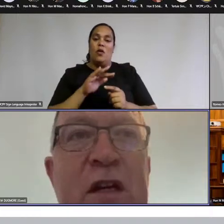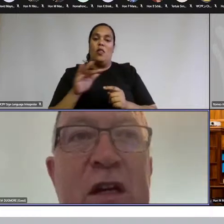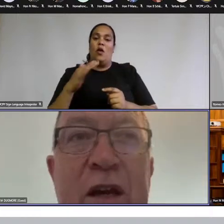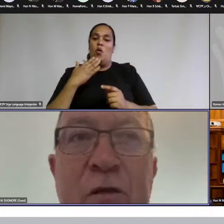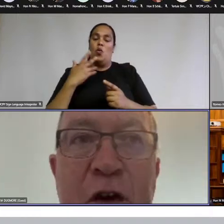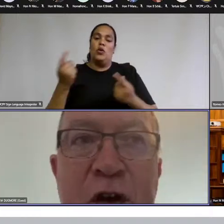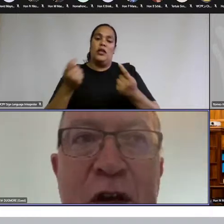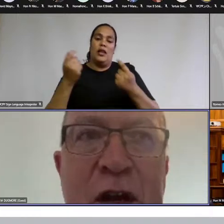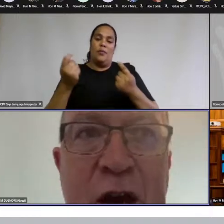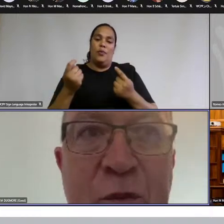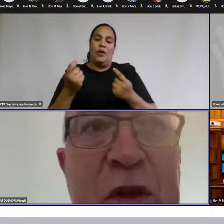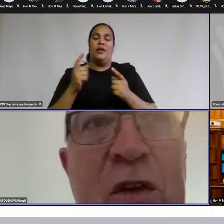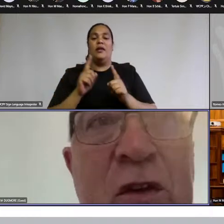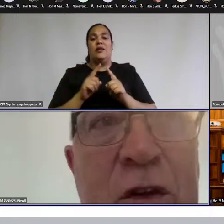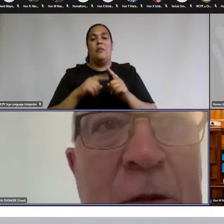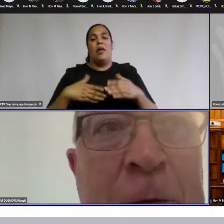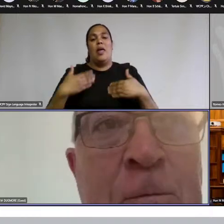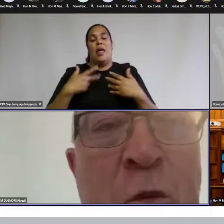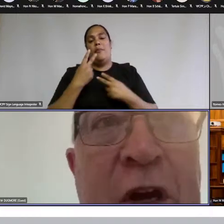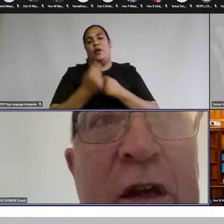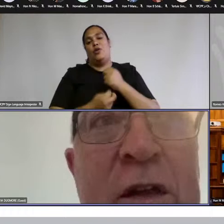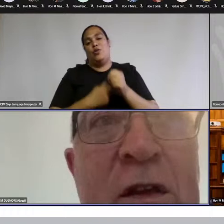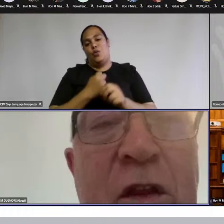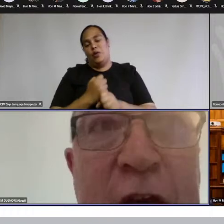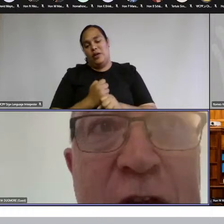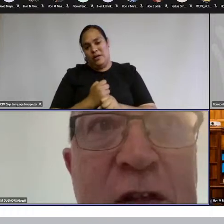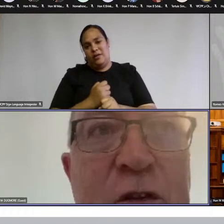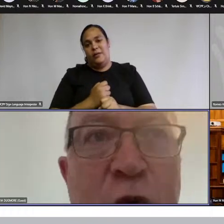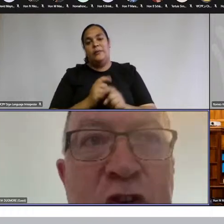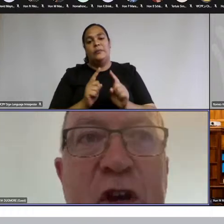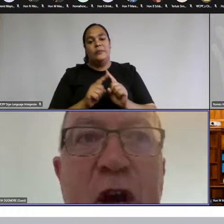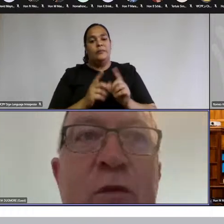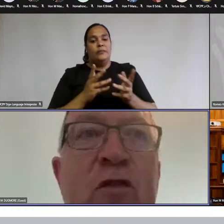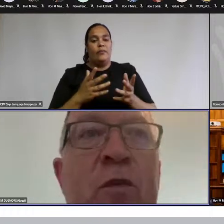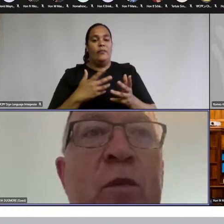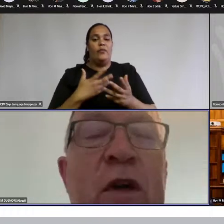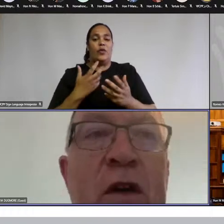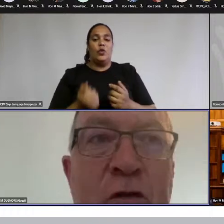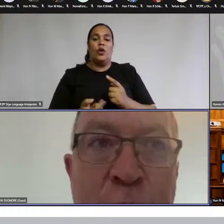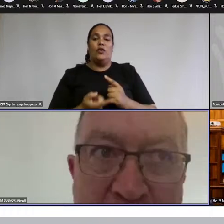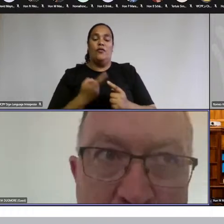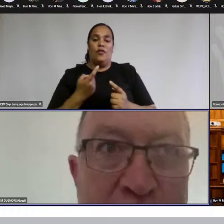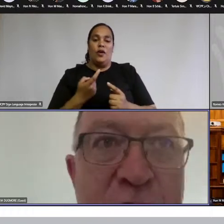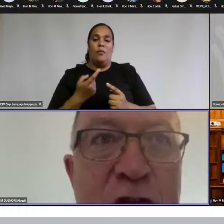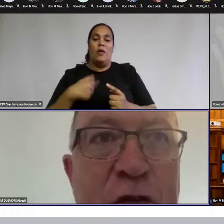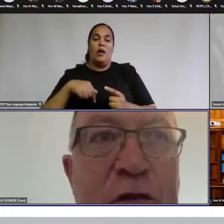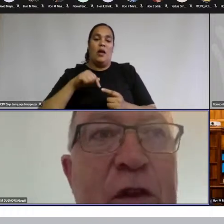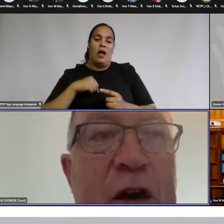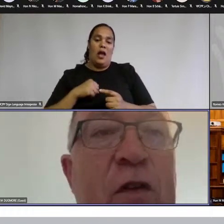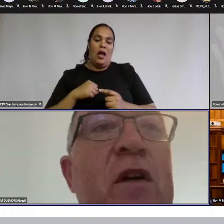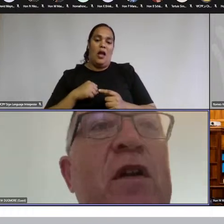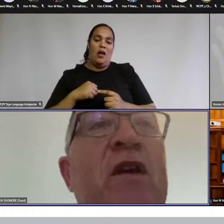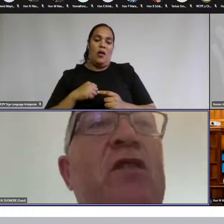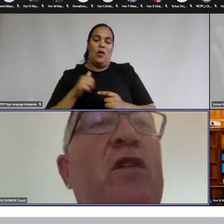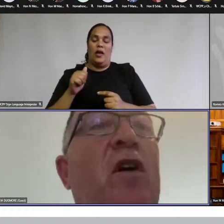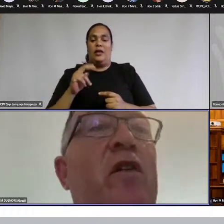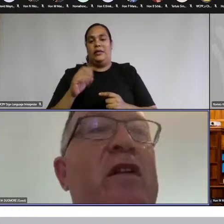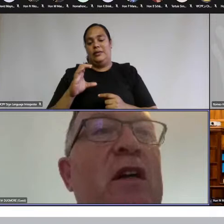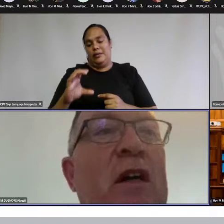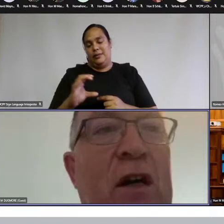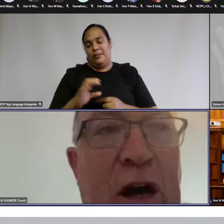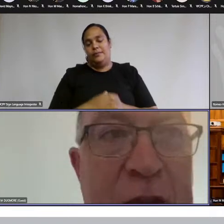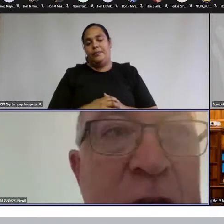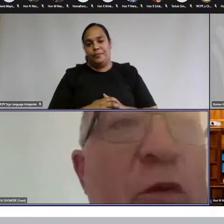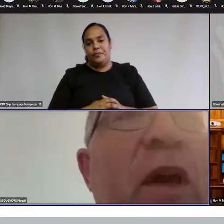celebrate, and a very happy new year. And that wish comes from our benches of the African National